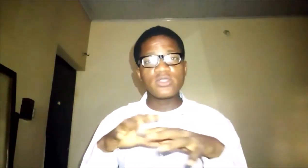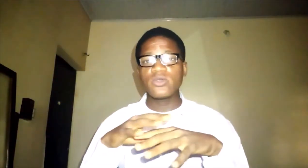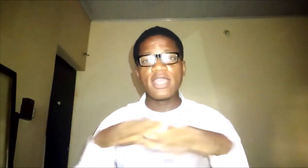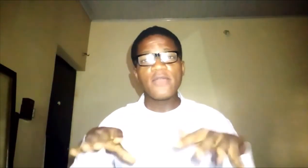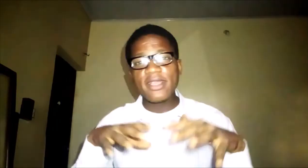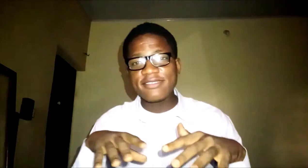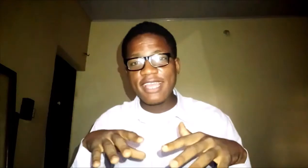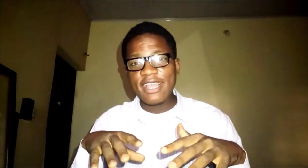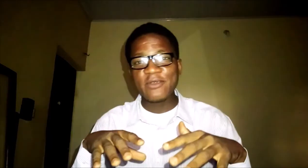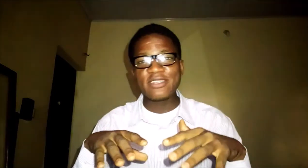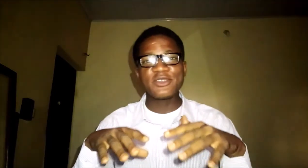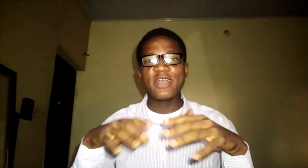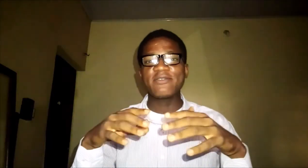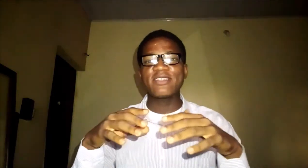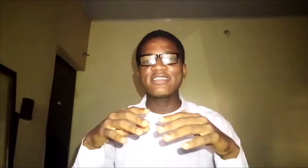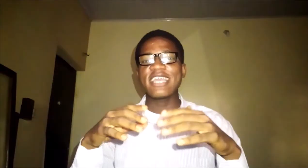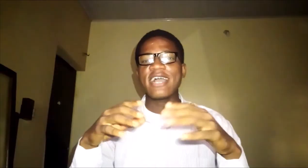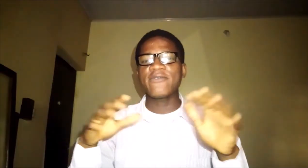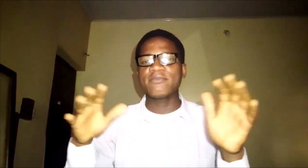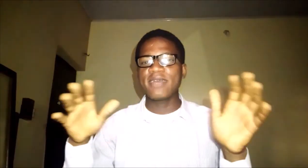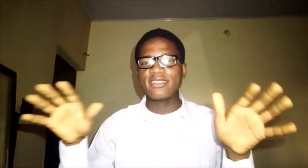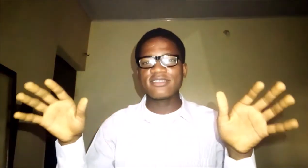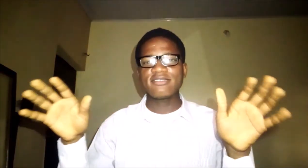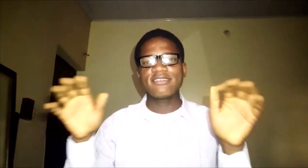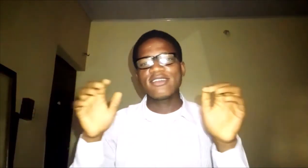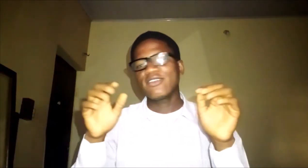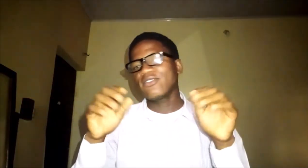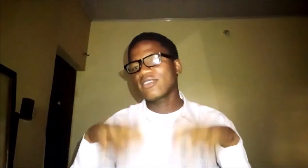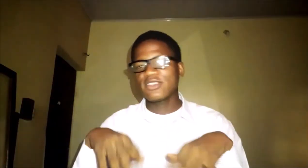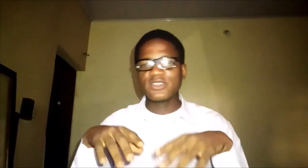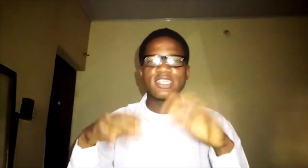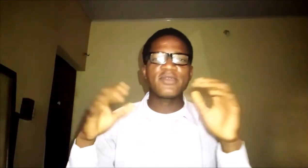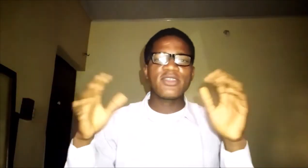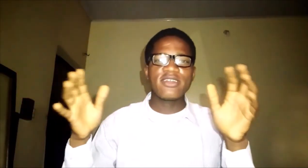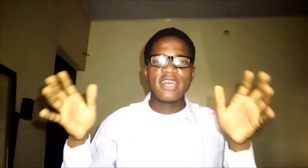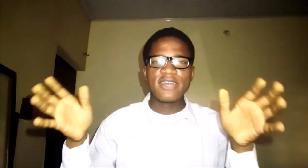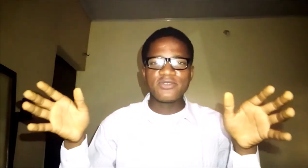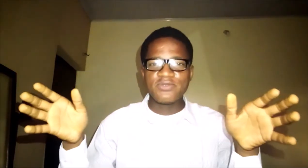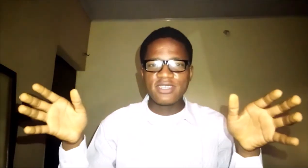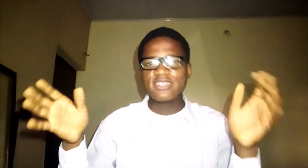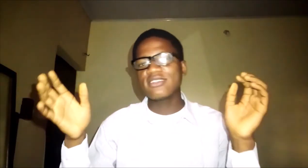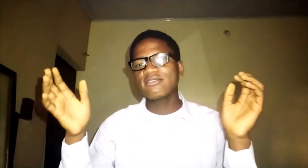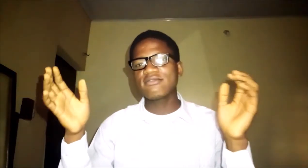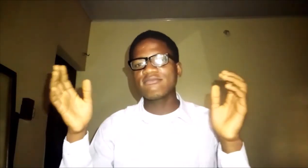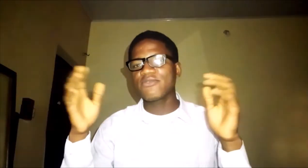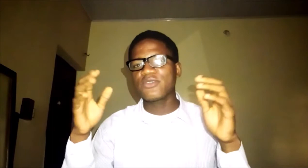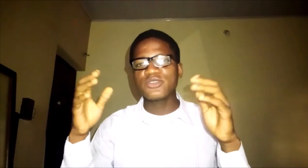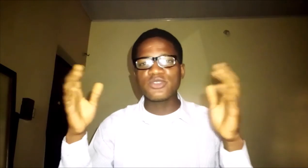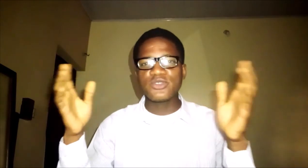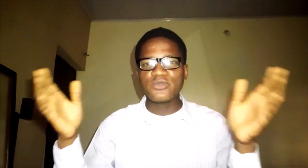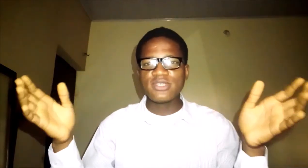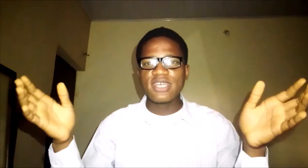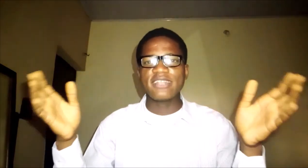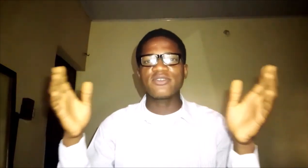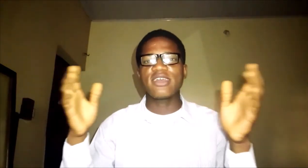go anywhere in sign language, you have to learn the alphabet. Okay, just like when you learn how to read, before you could do that, you had to